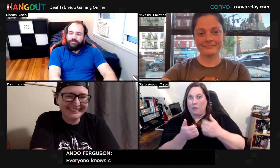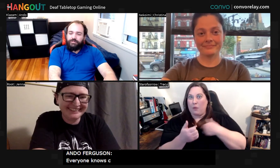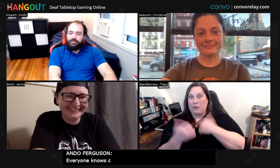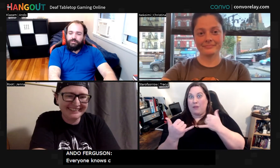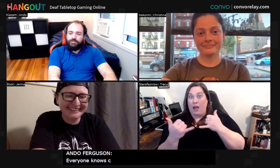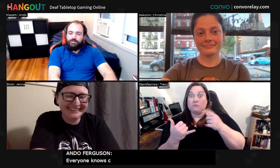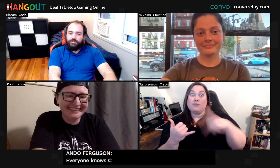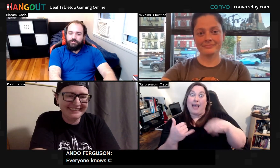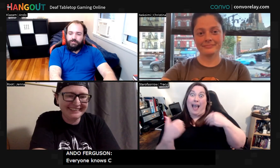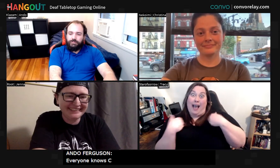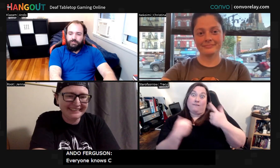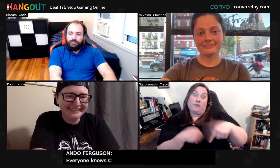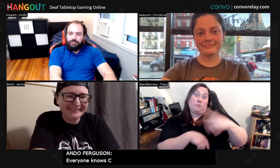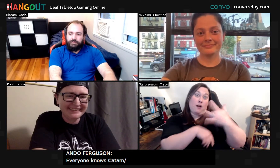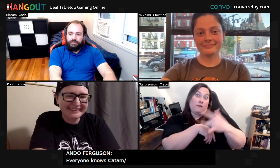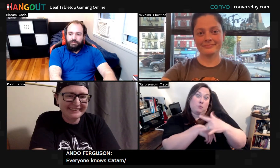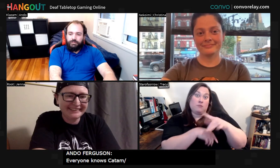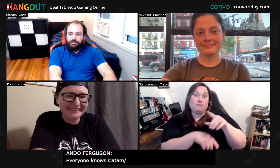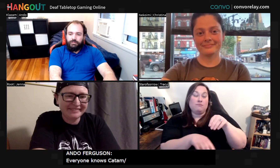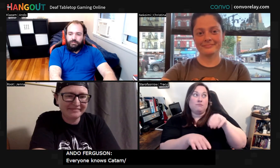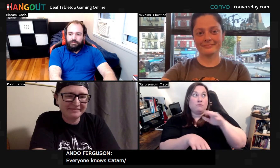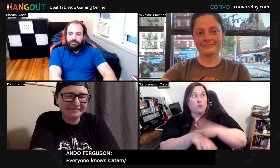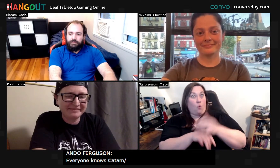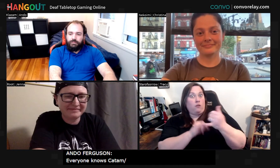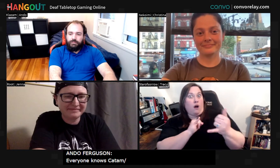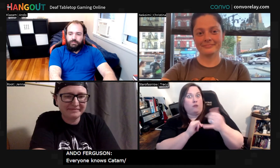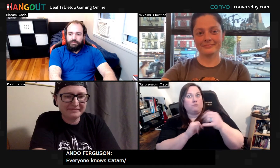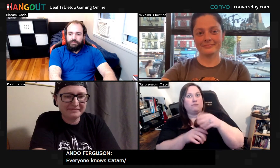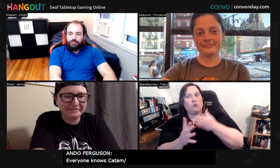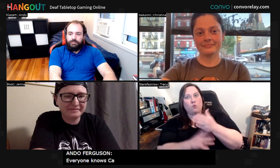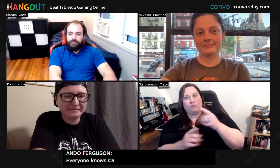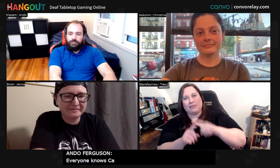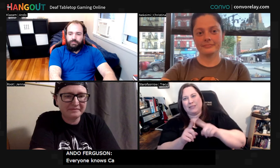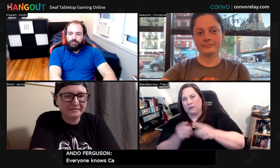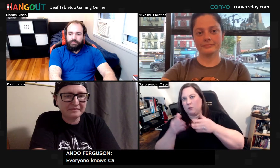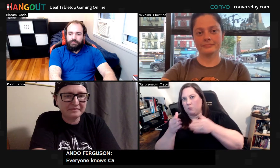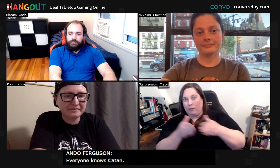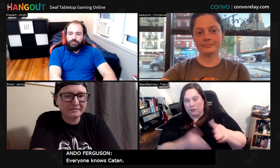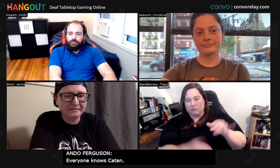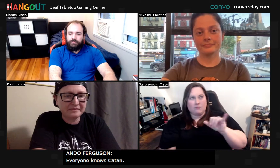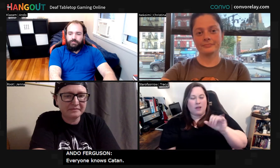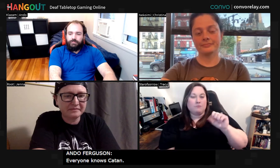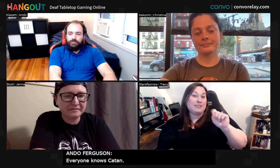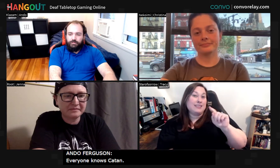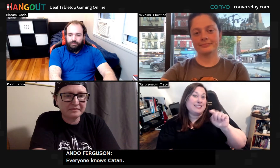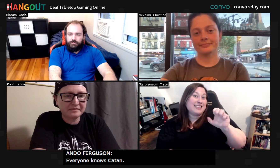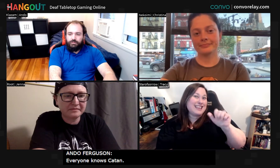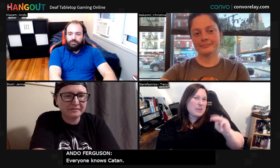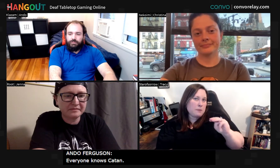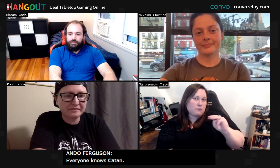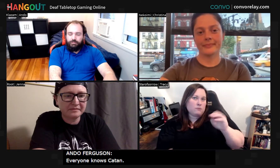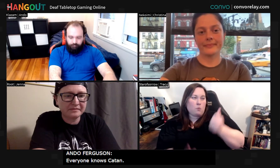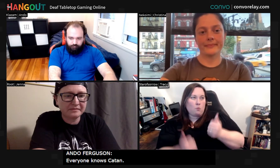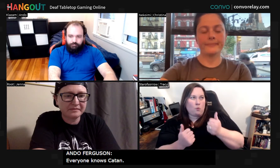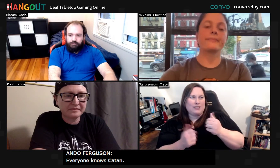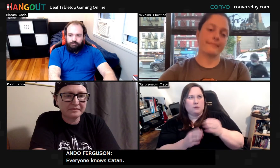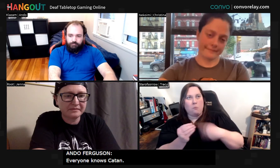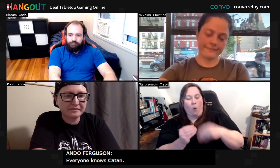So some of the board games that we play are available online as well through different methods like